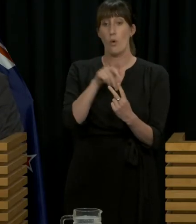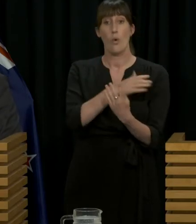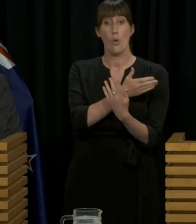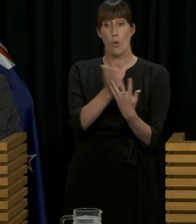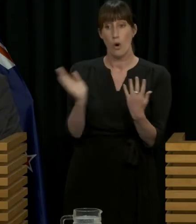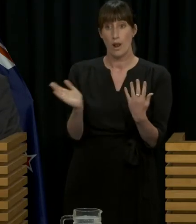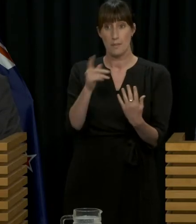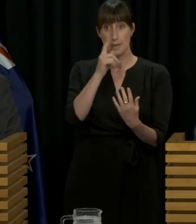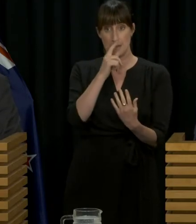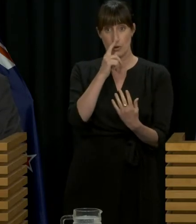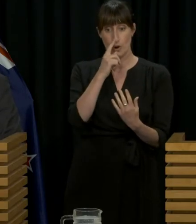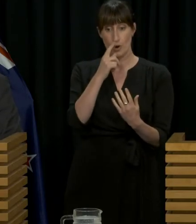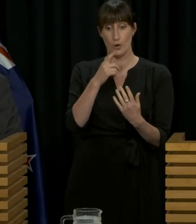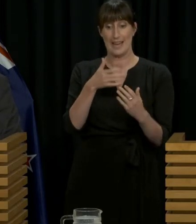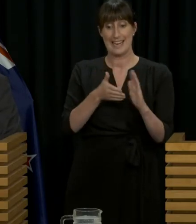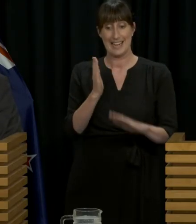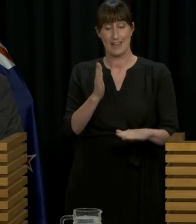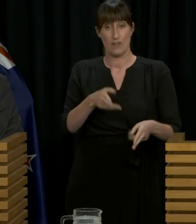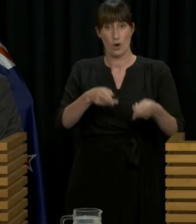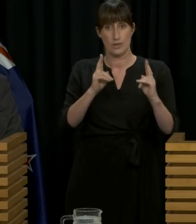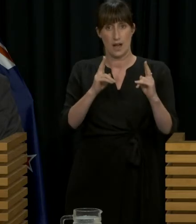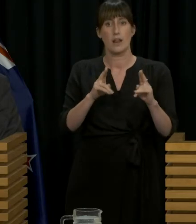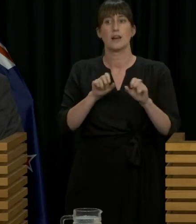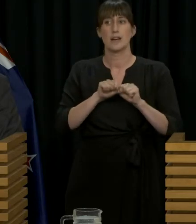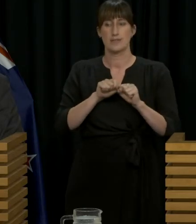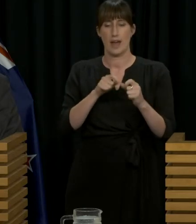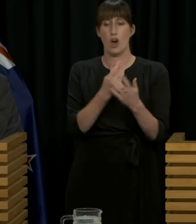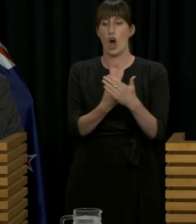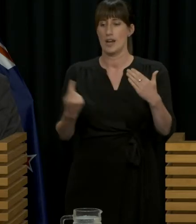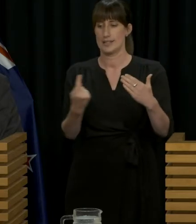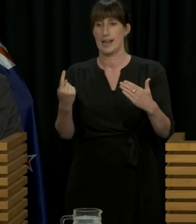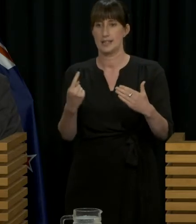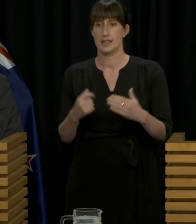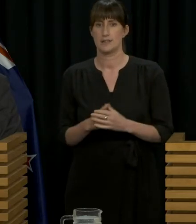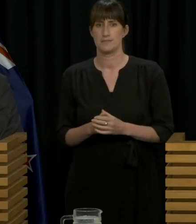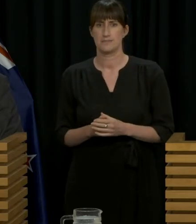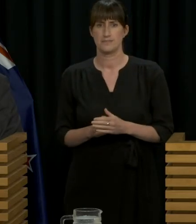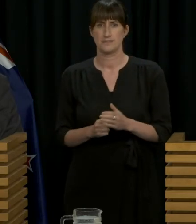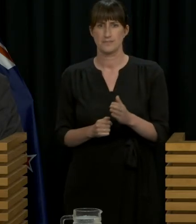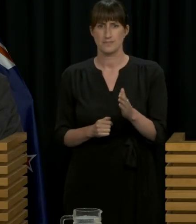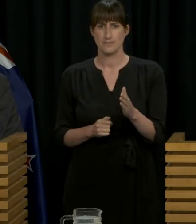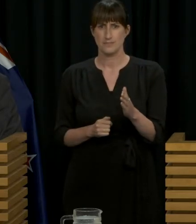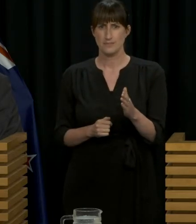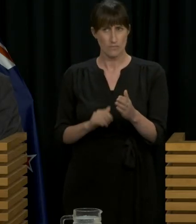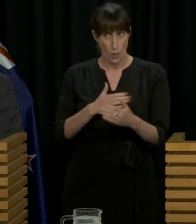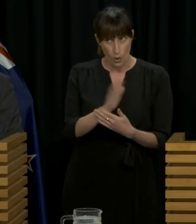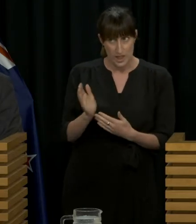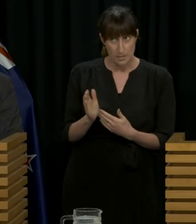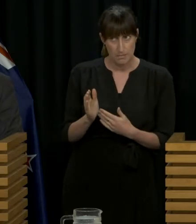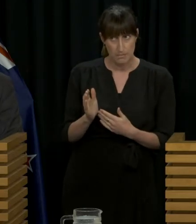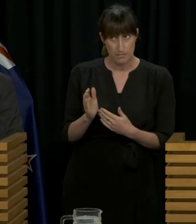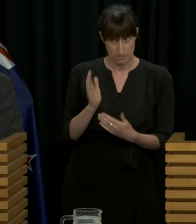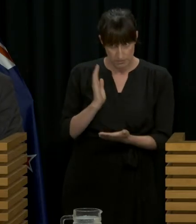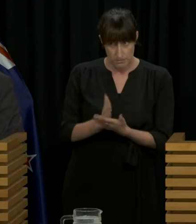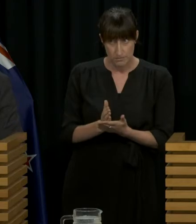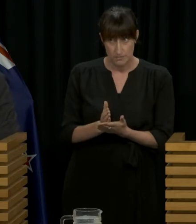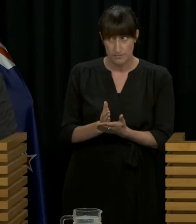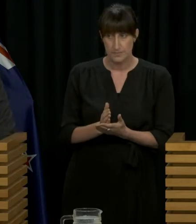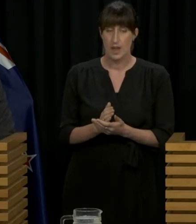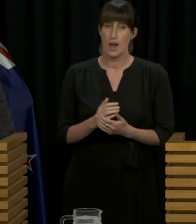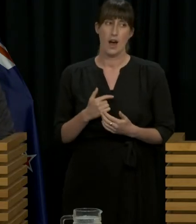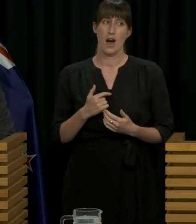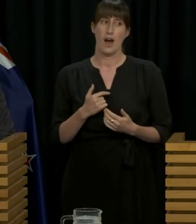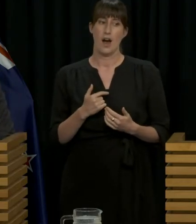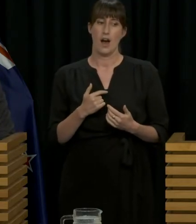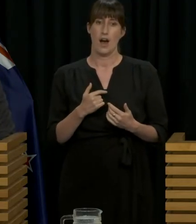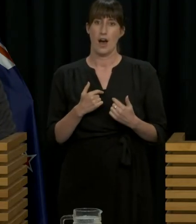and I'm sure they will be. Pretty much all of them. Is it all of them or not all of them? Look, I'll absolutely confirm for you. I don't know